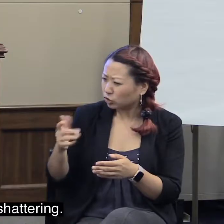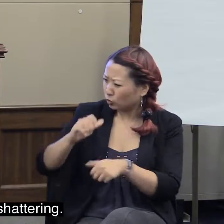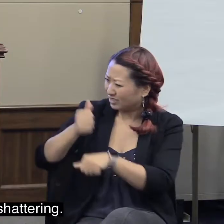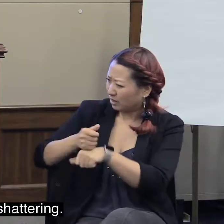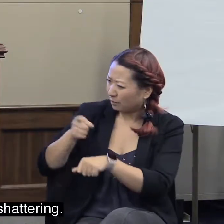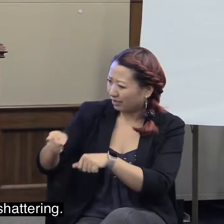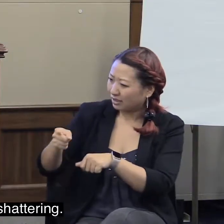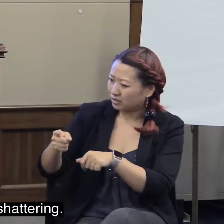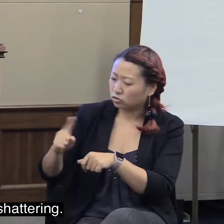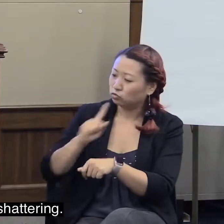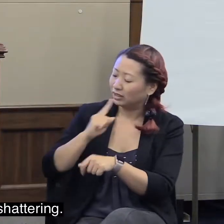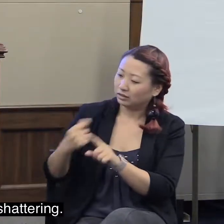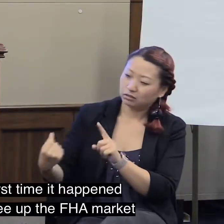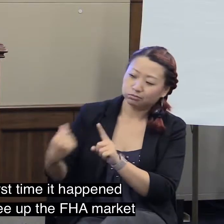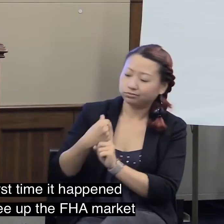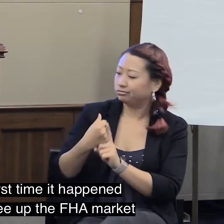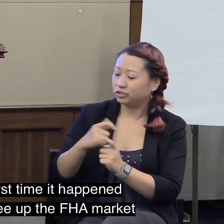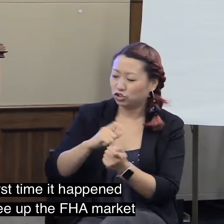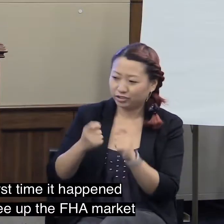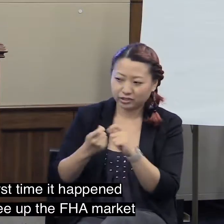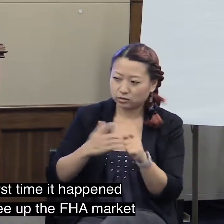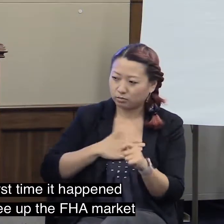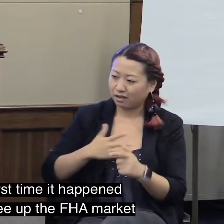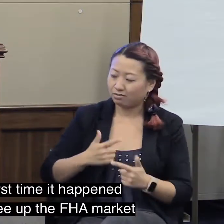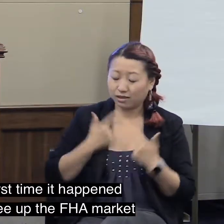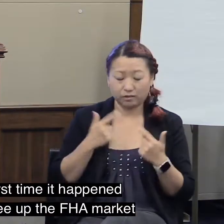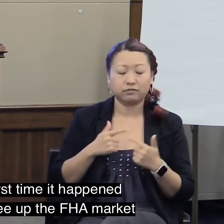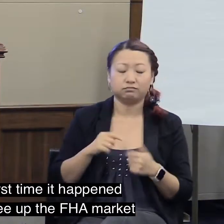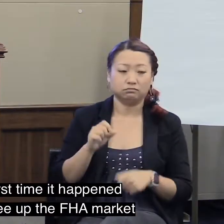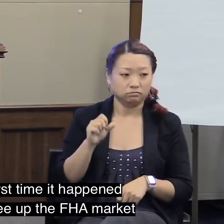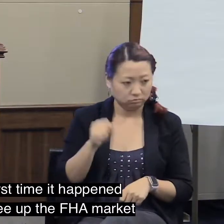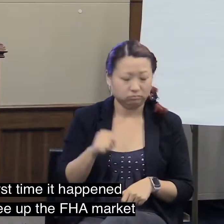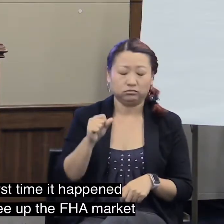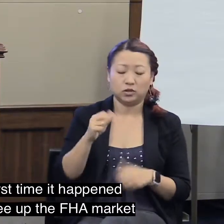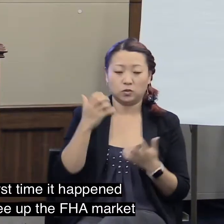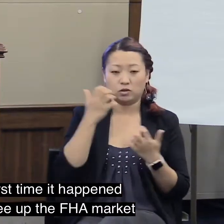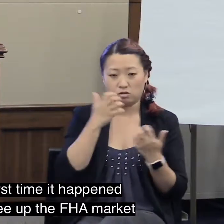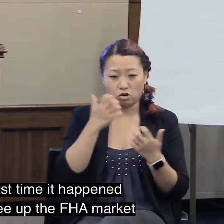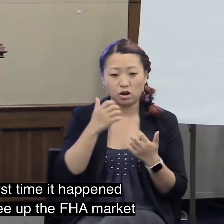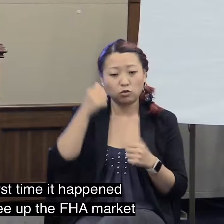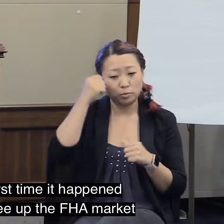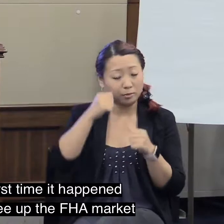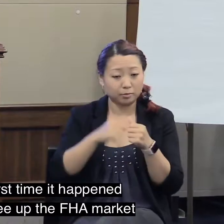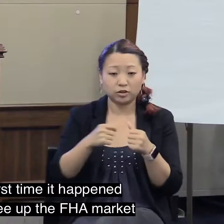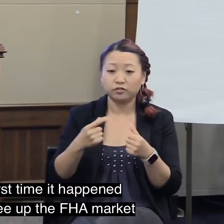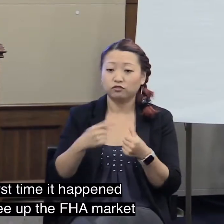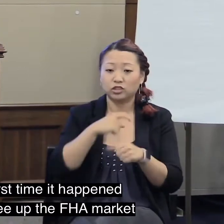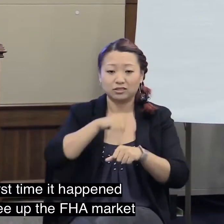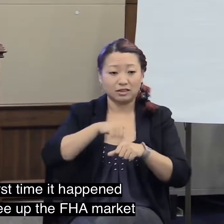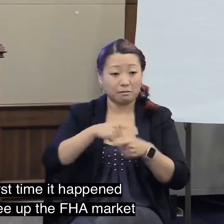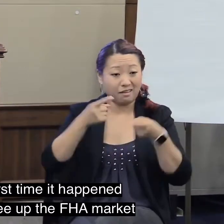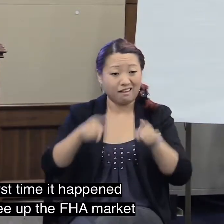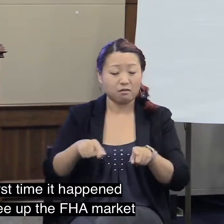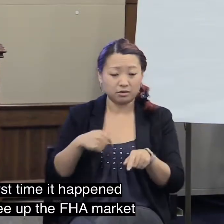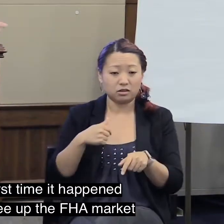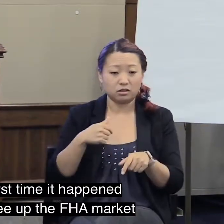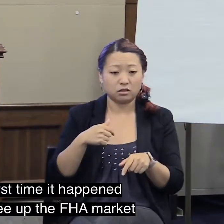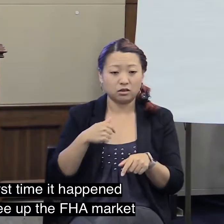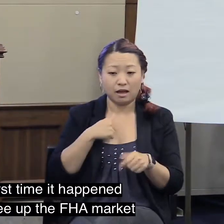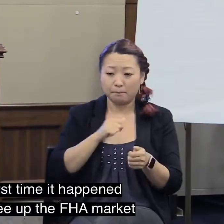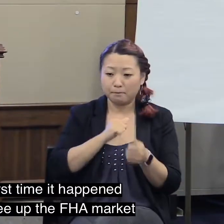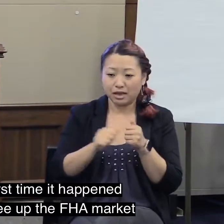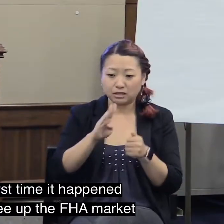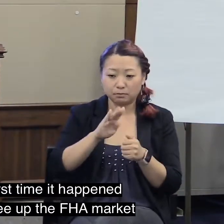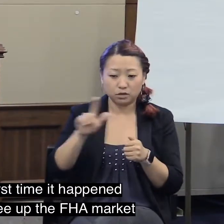mean, it's earth-shattering. I remember once, the first time that happened to me, I'd passed a bill to free